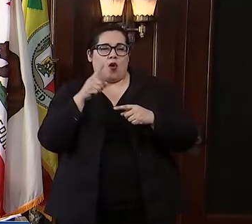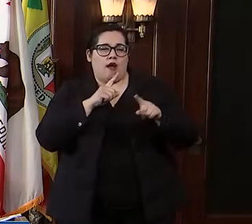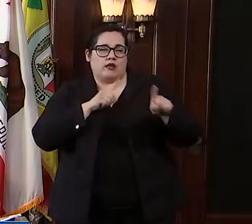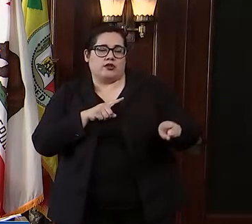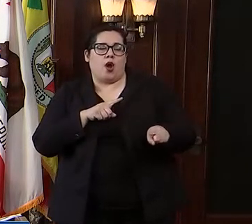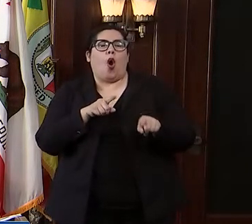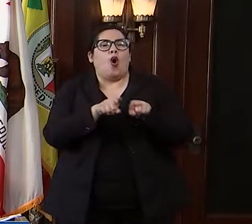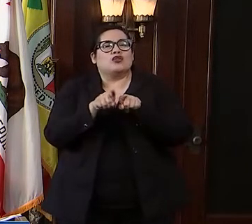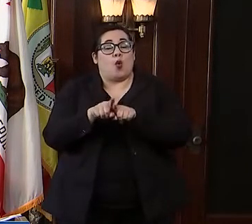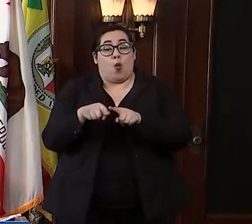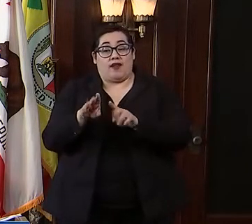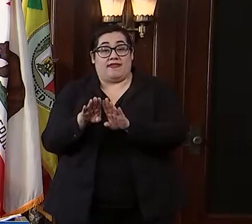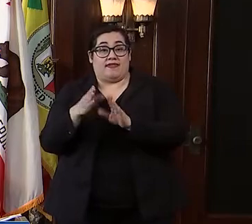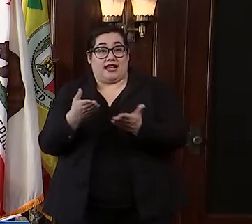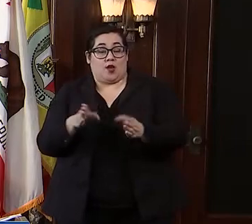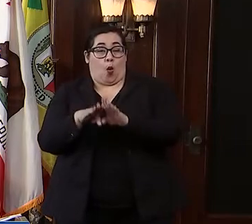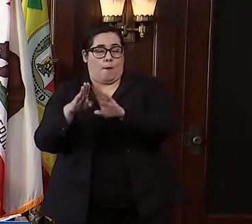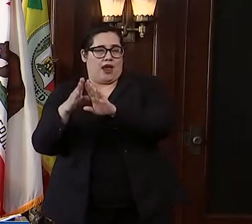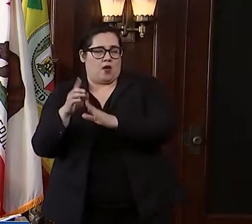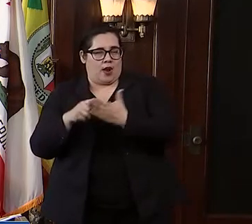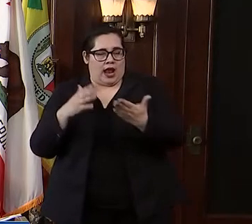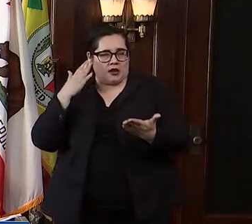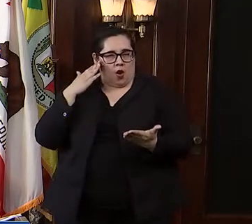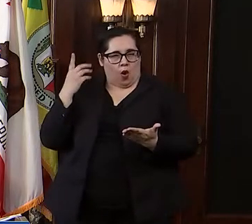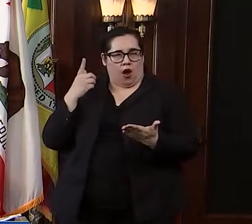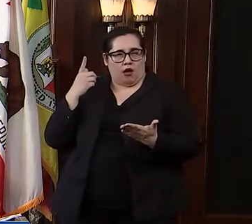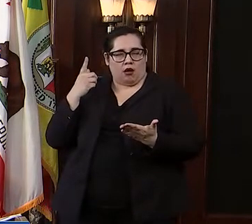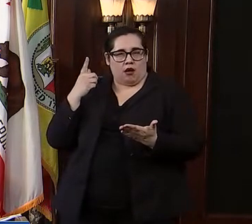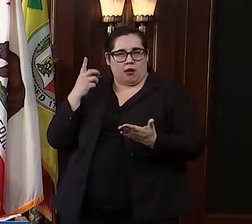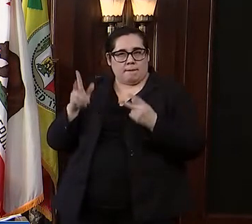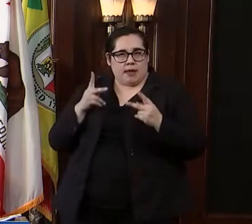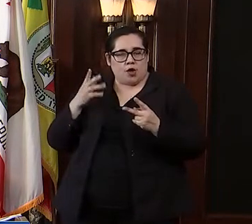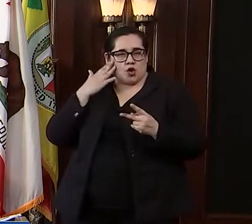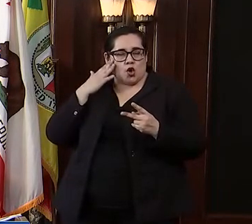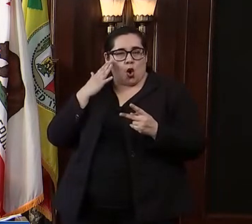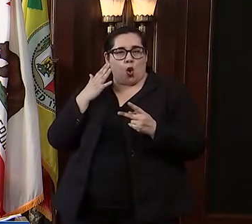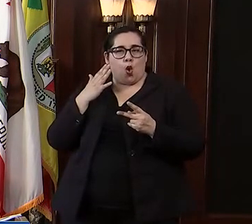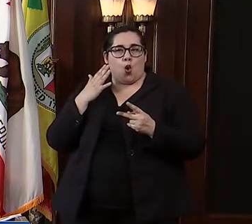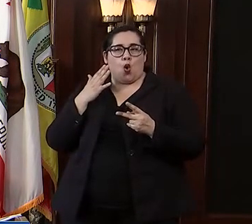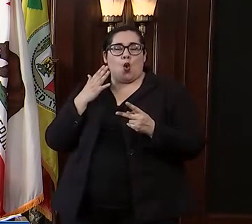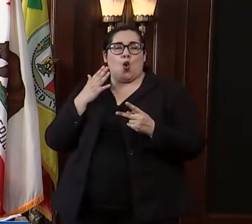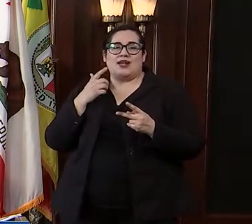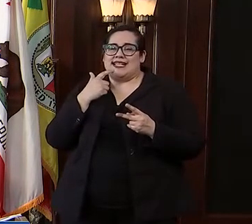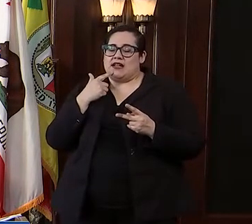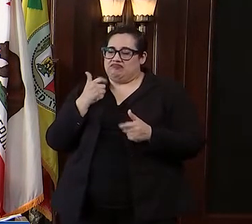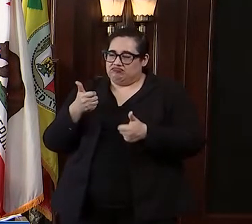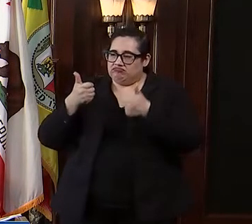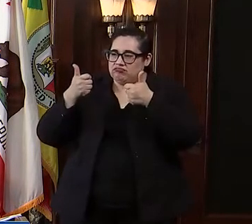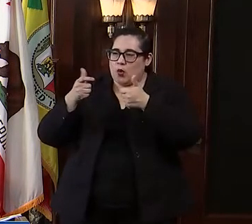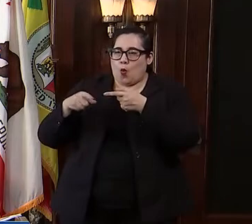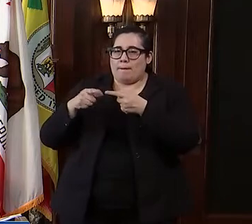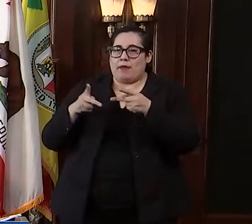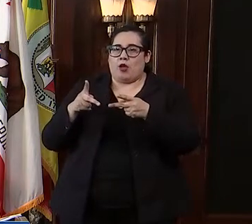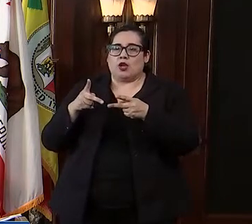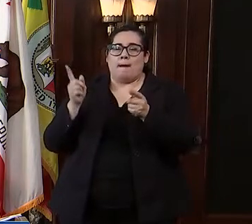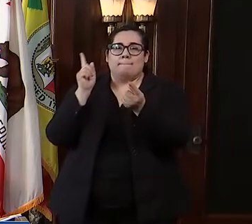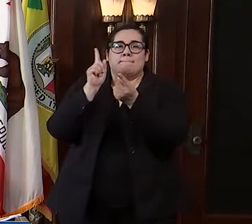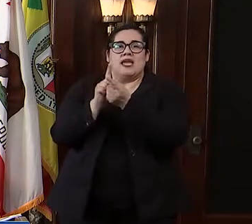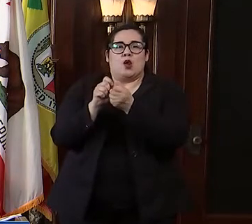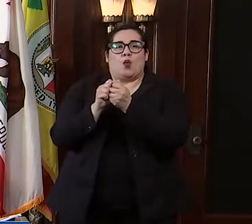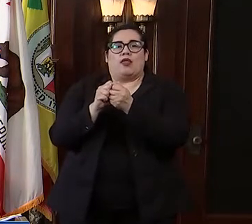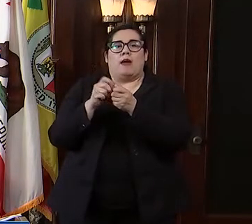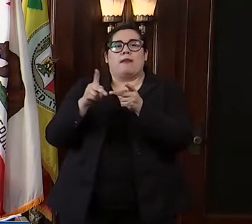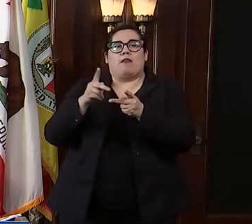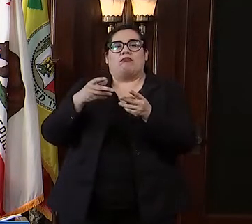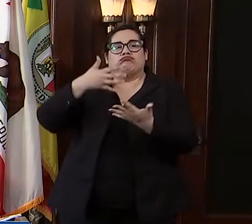things open up, as far as I know, haven't heard anything about people, getting the green light to meet up with people outside of their